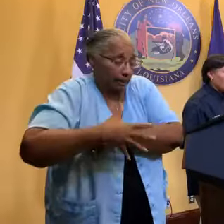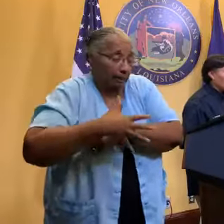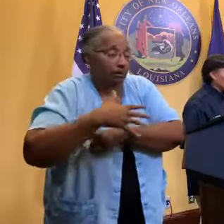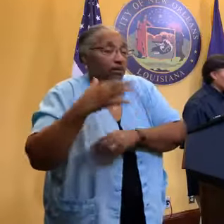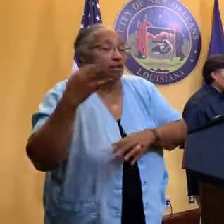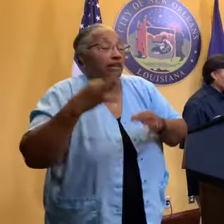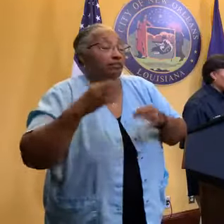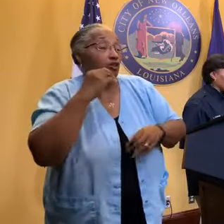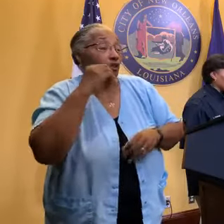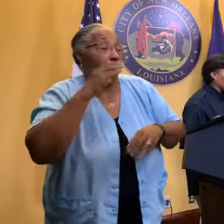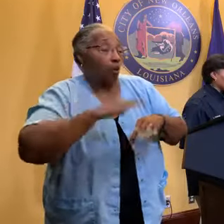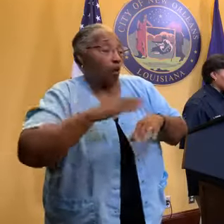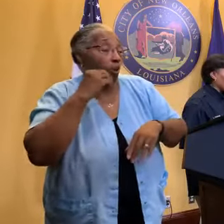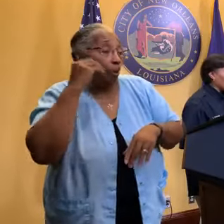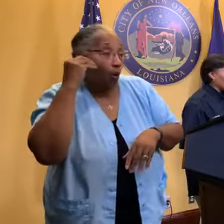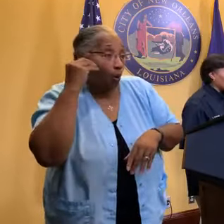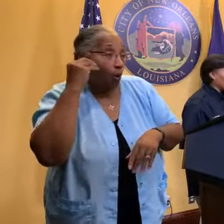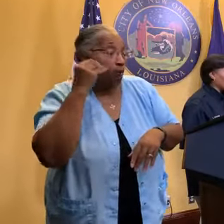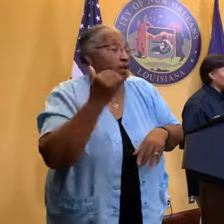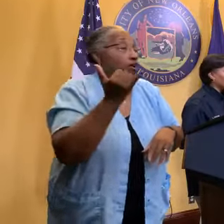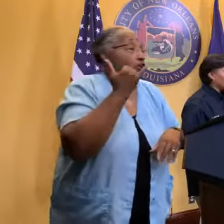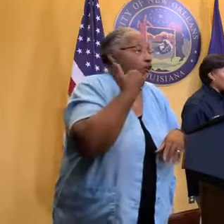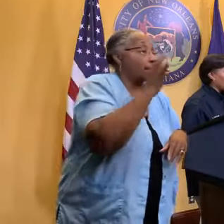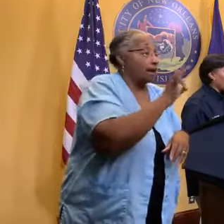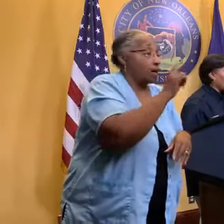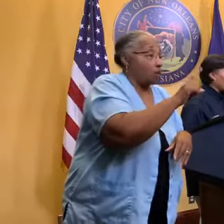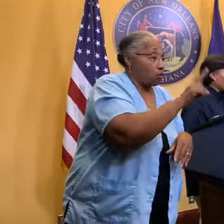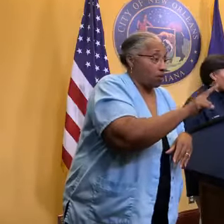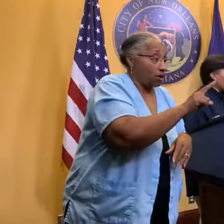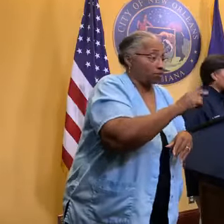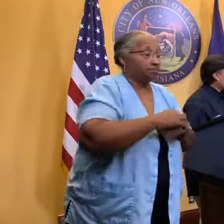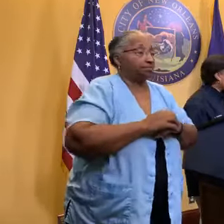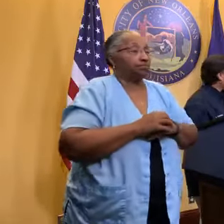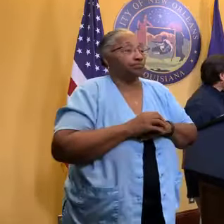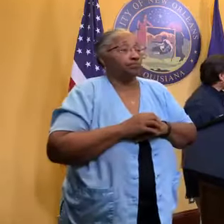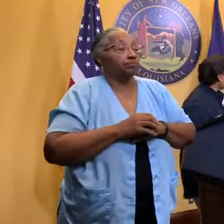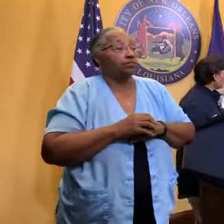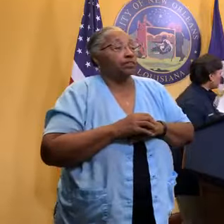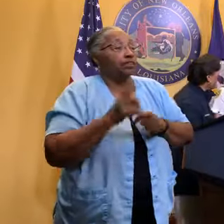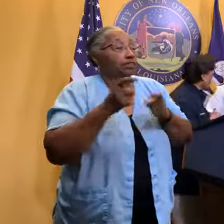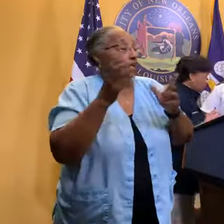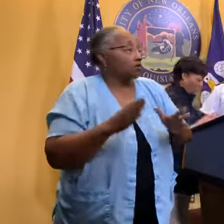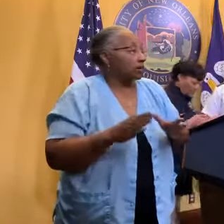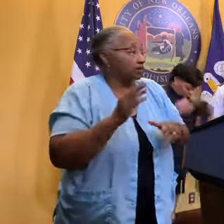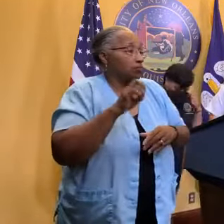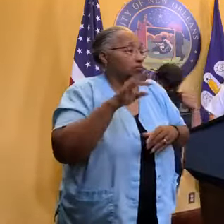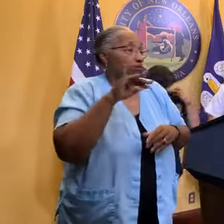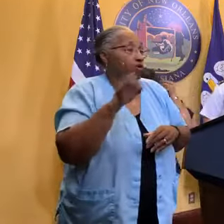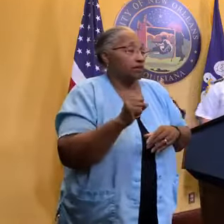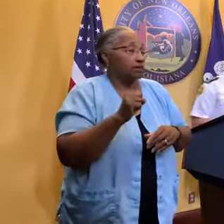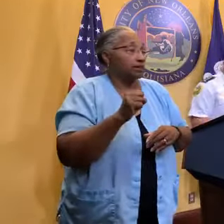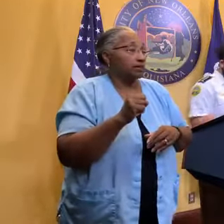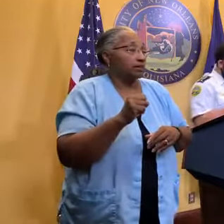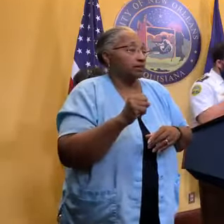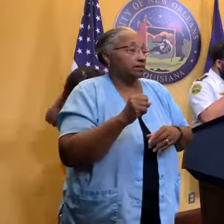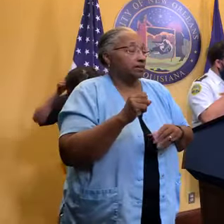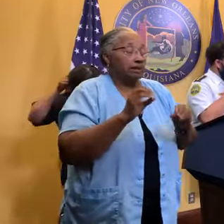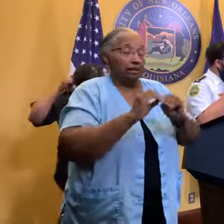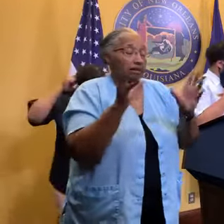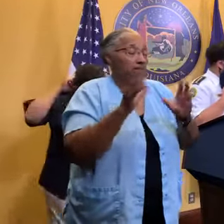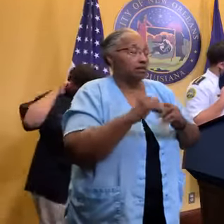a home, 311. If it's on a home or any emergencies, 911. Director Morris, let's get it straight. Absolutely. So a